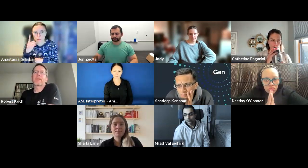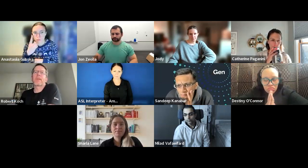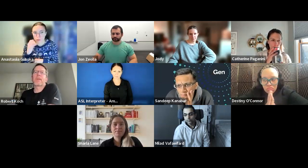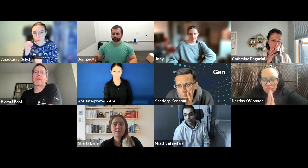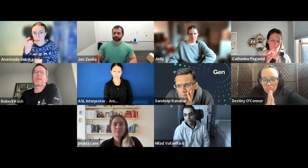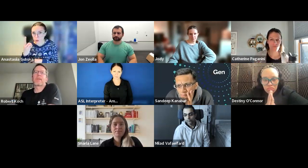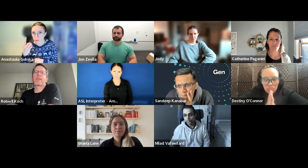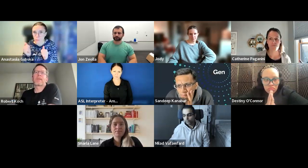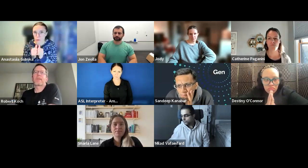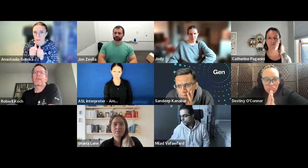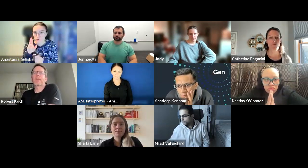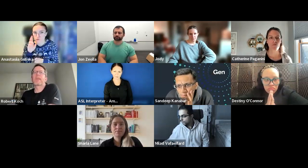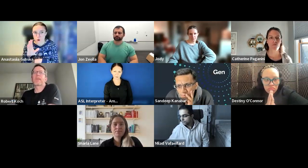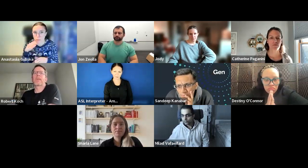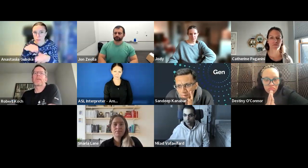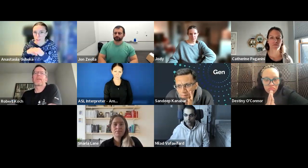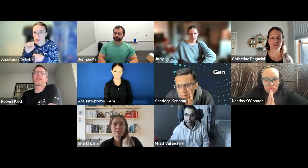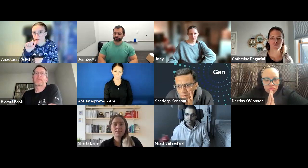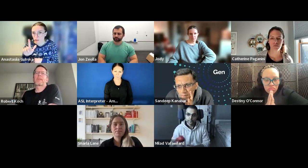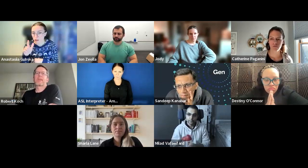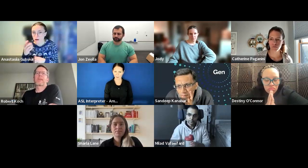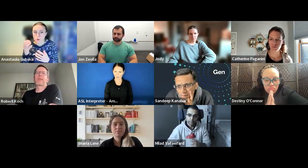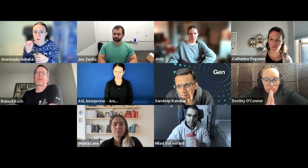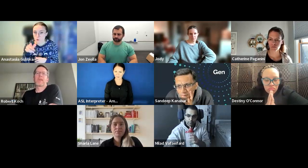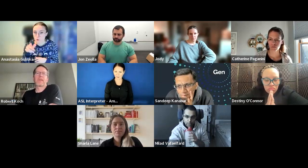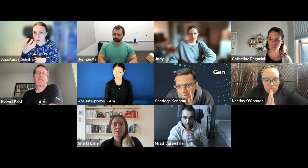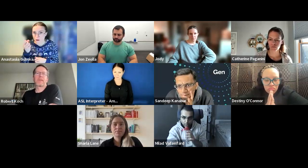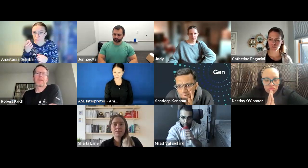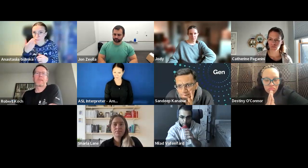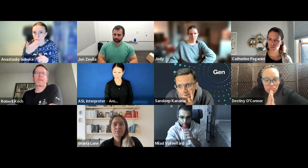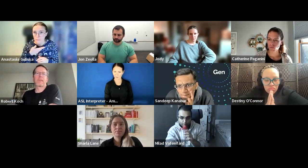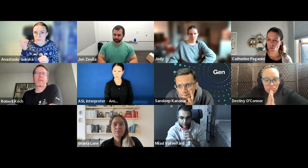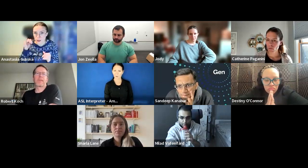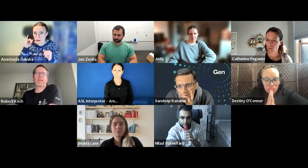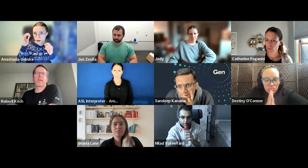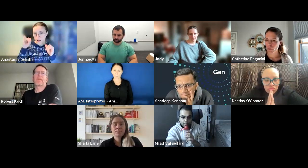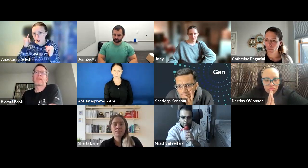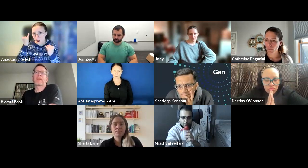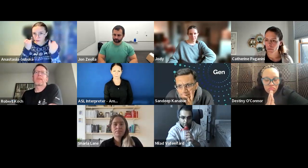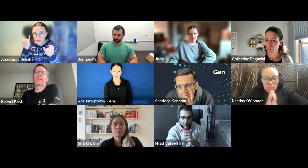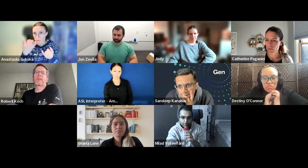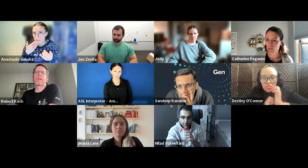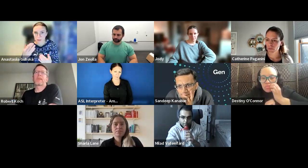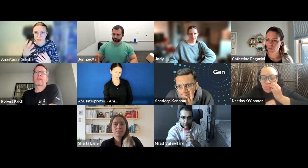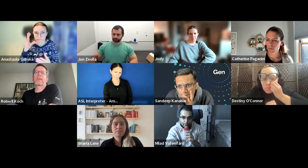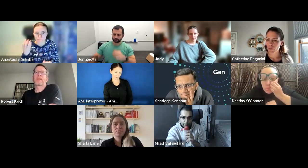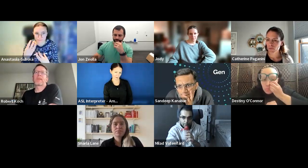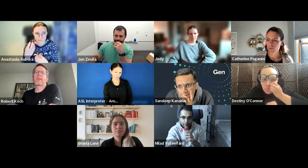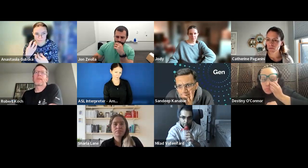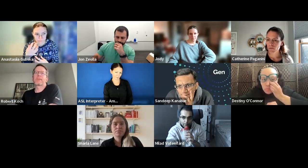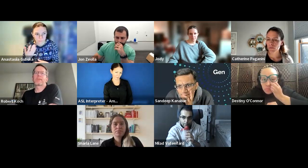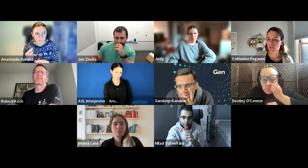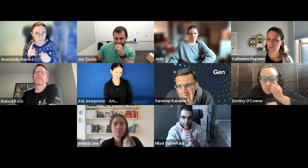I'm suggesting the 28th with Rob in ASL, or if you may have some